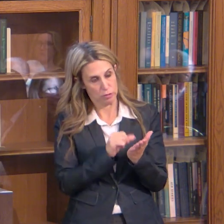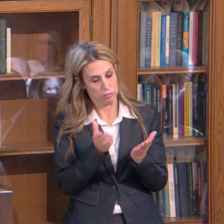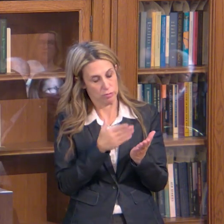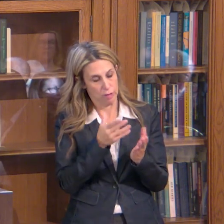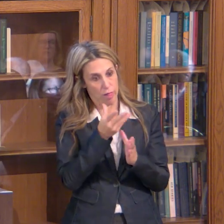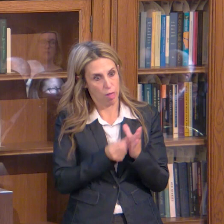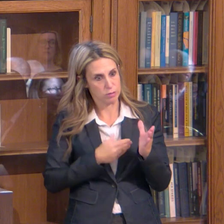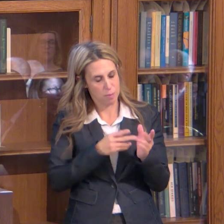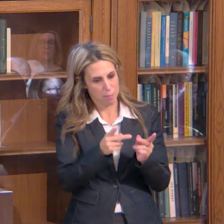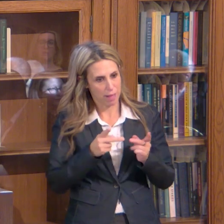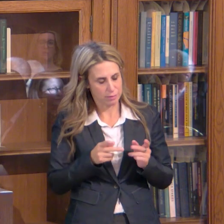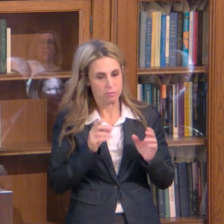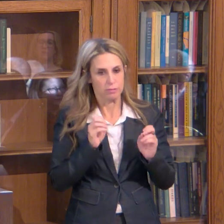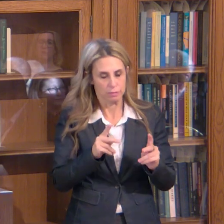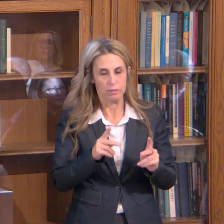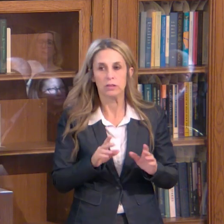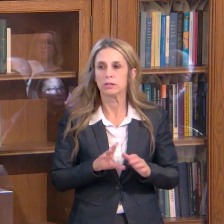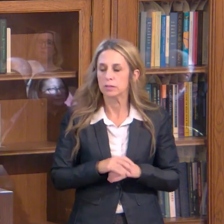Al pleas